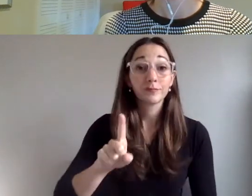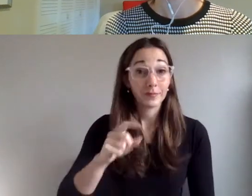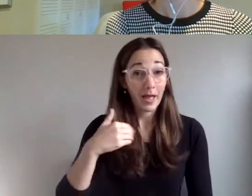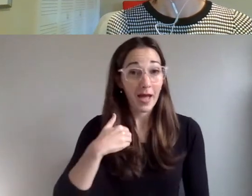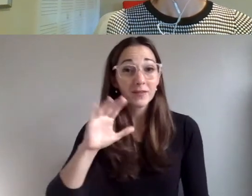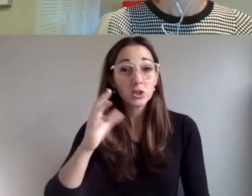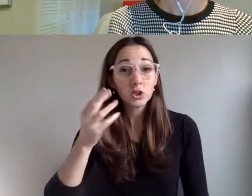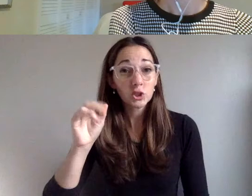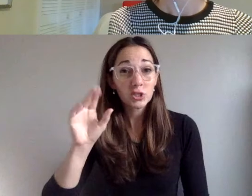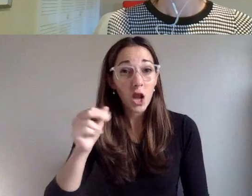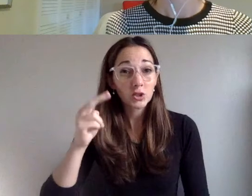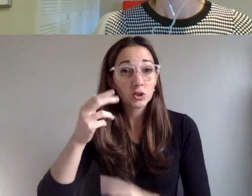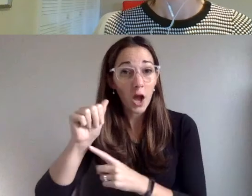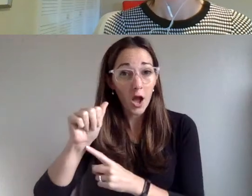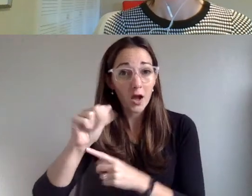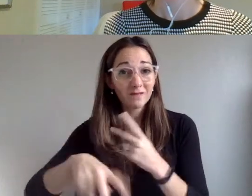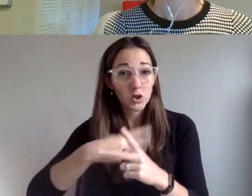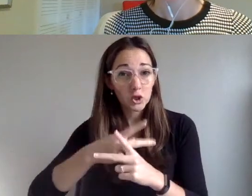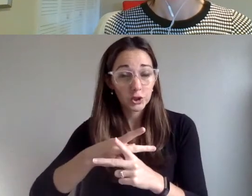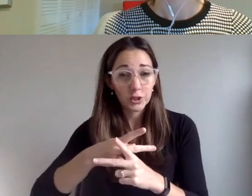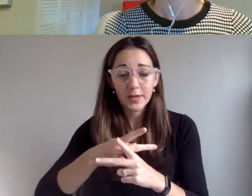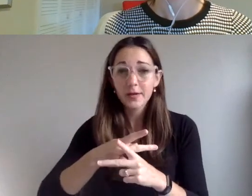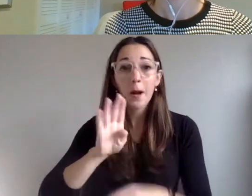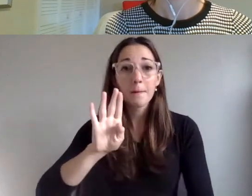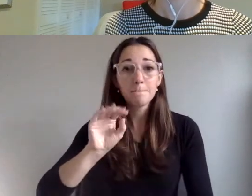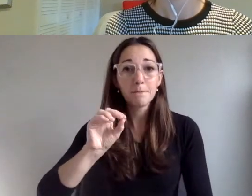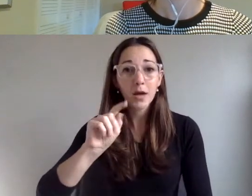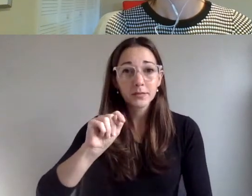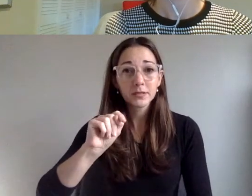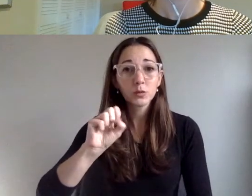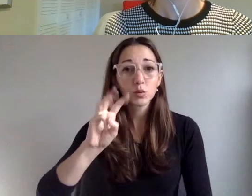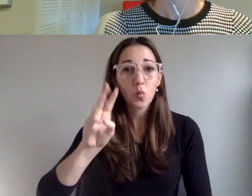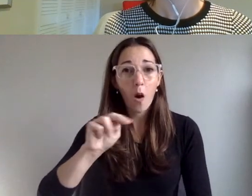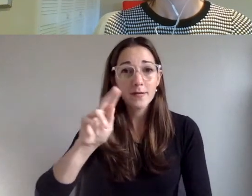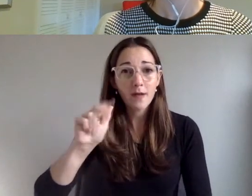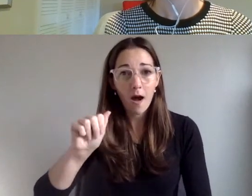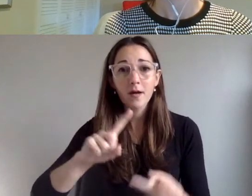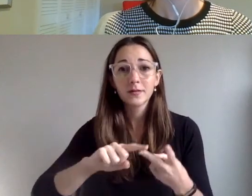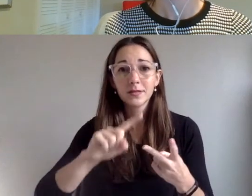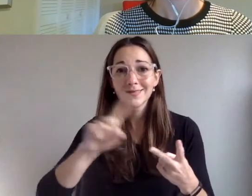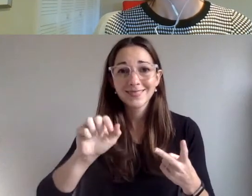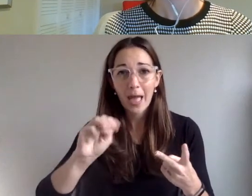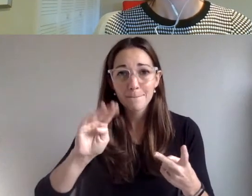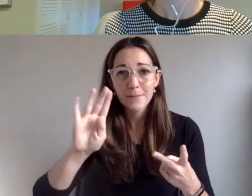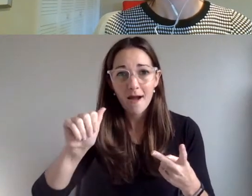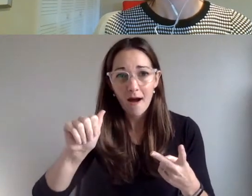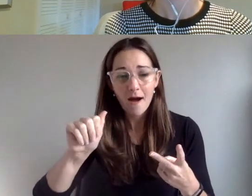version, which is a language spoken in Botswana and Zambia, if I remember correctly, a Bantu language.